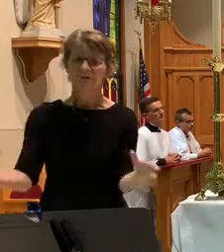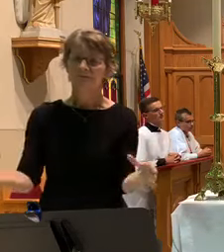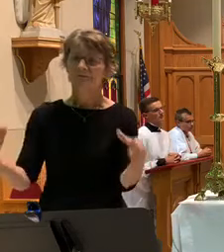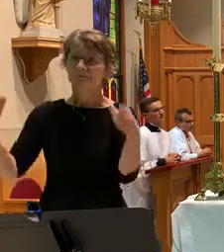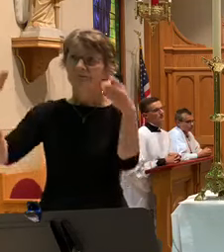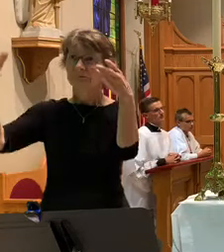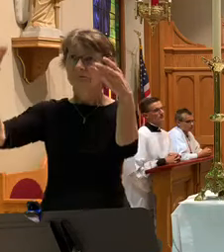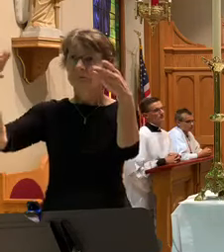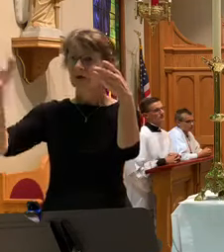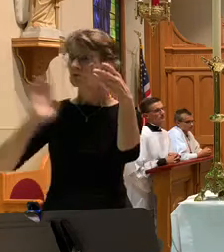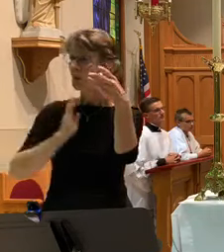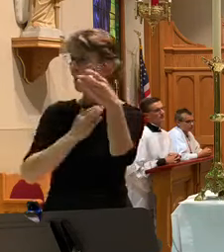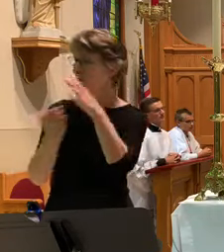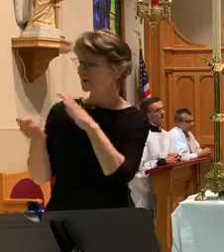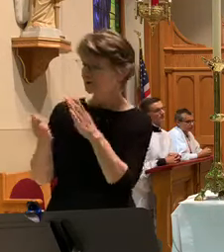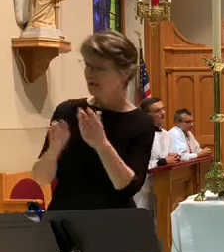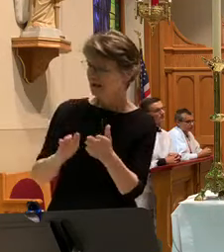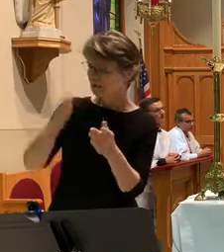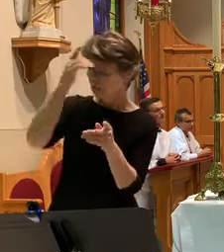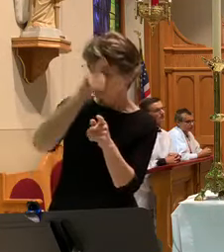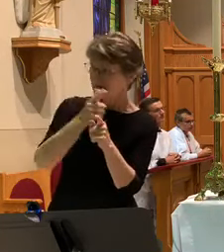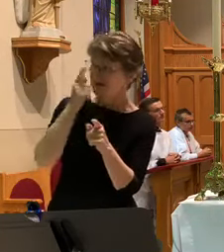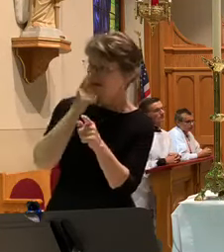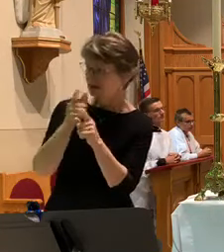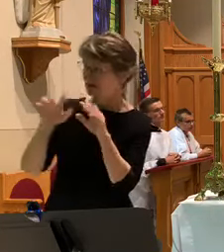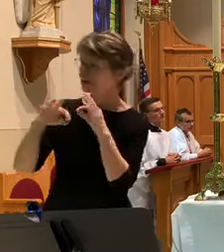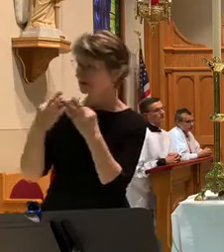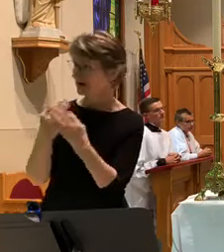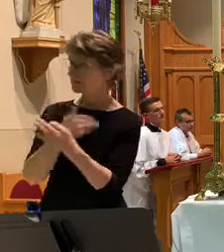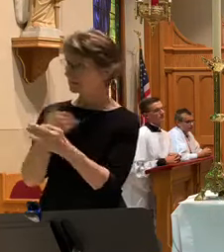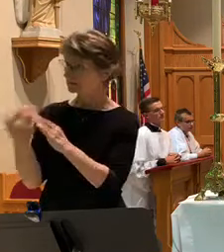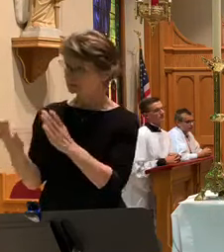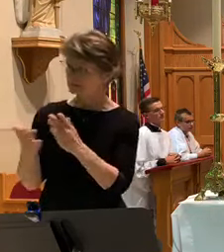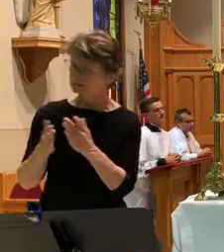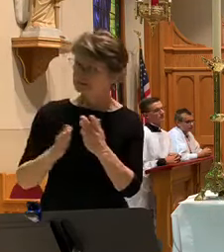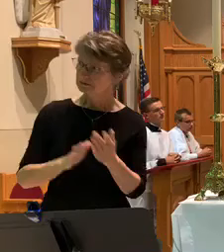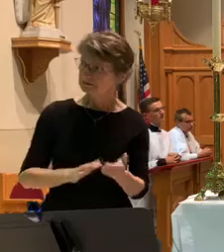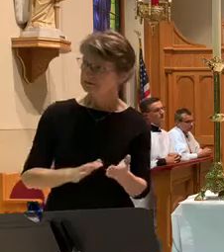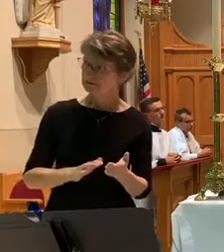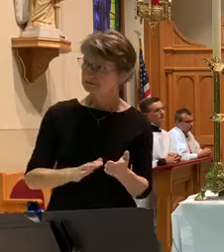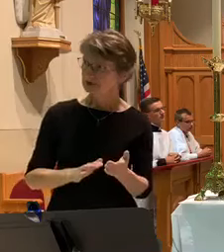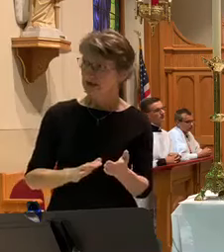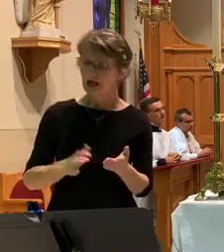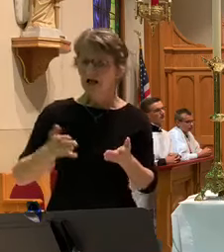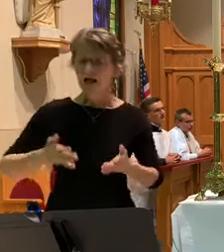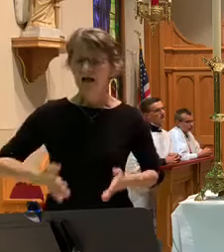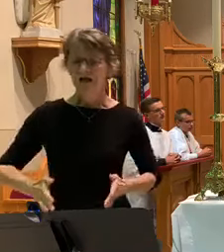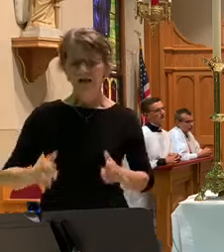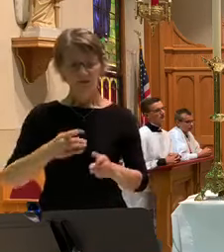departed brothers and sisters, and to all who were pleasing to you at their passing from this